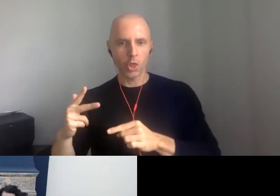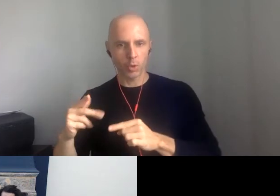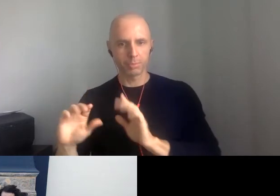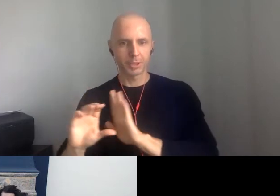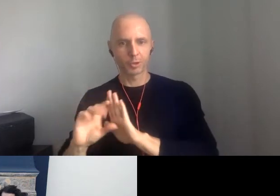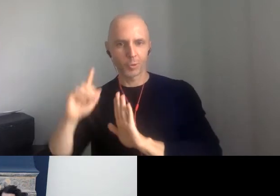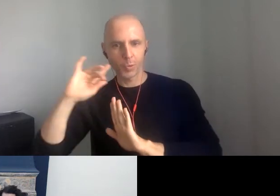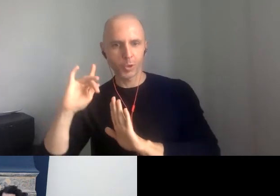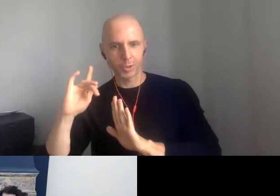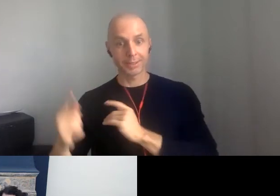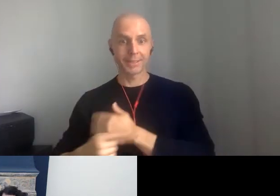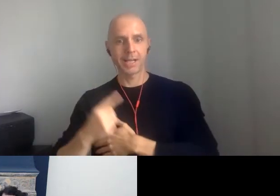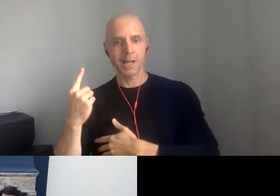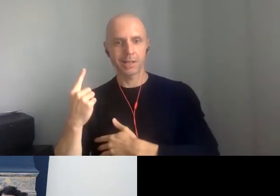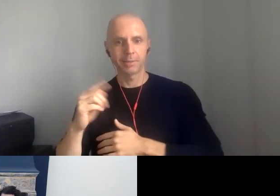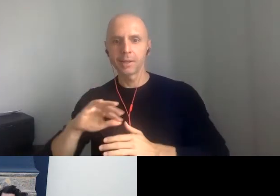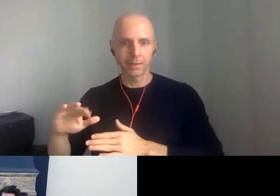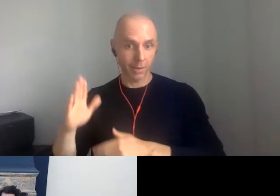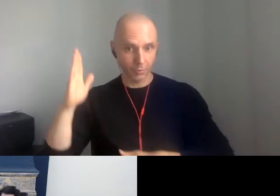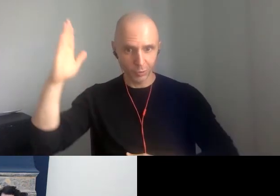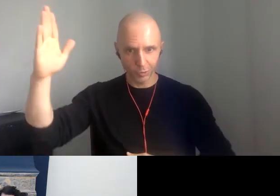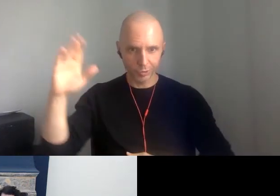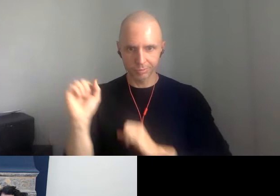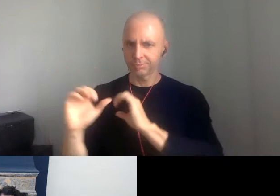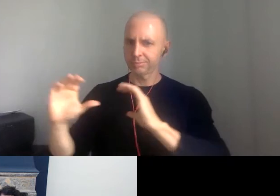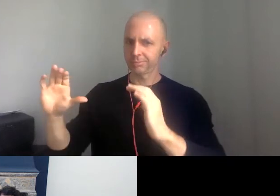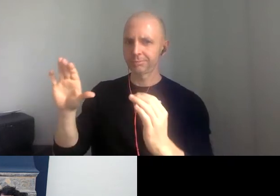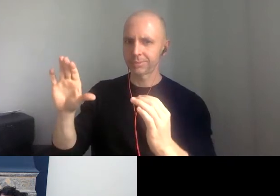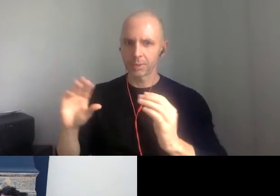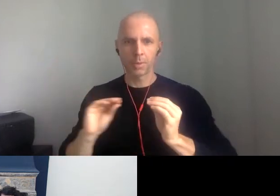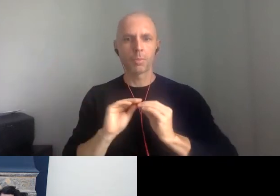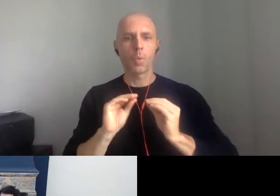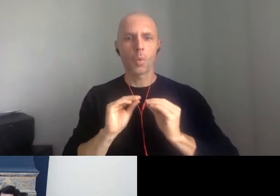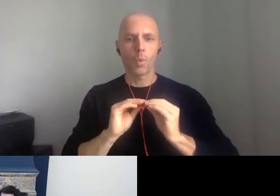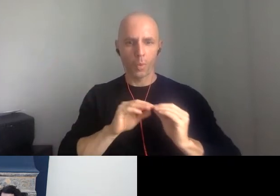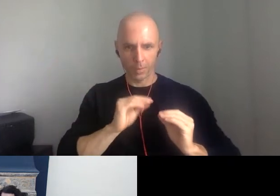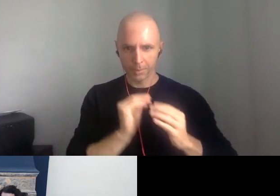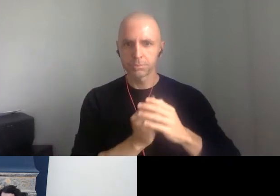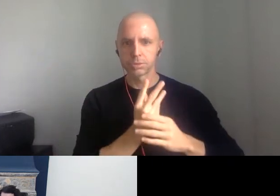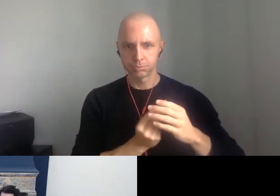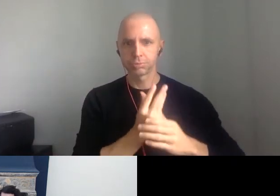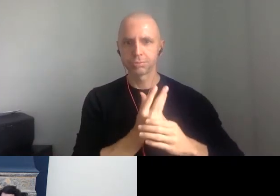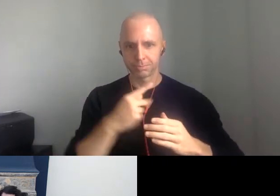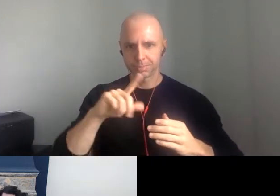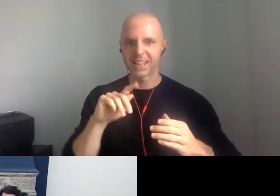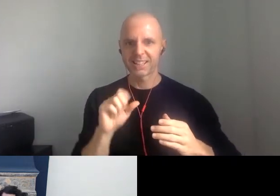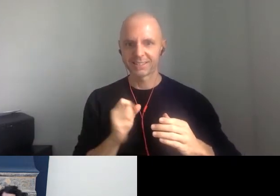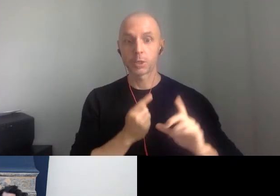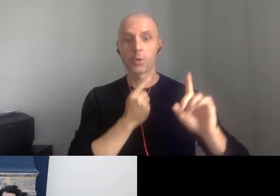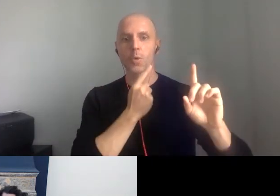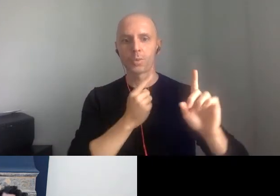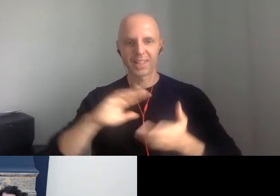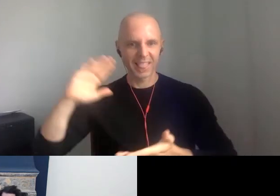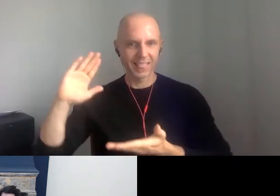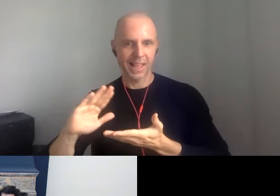So we've got future plans for the garden. We want more plants and less lawn. Although lawns add a good visual juxtaposition to